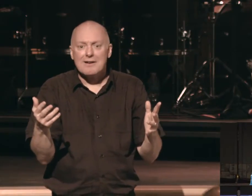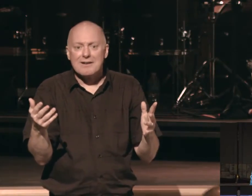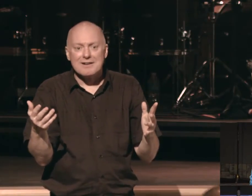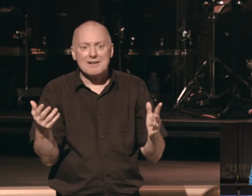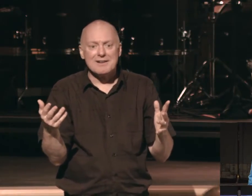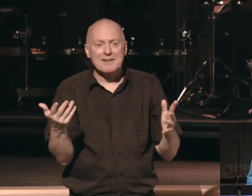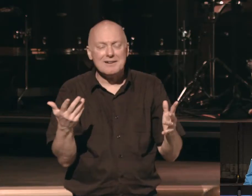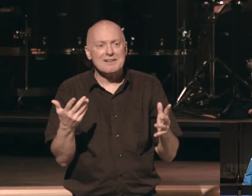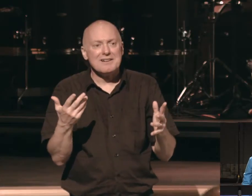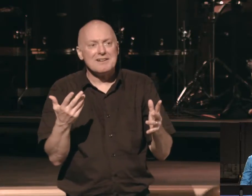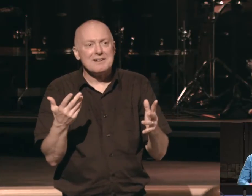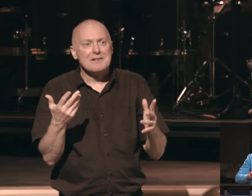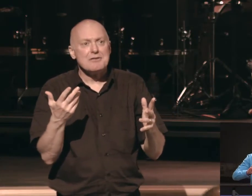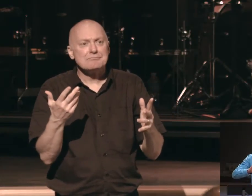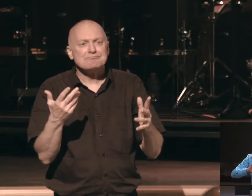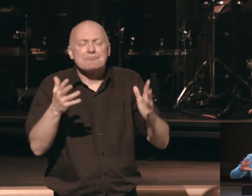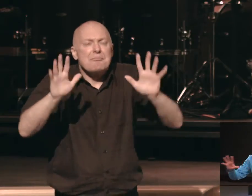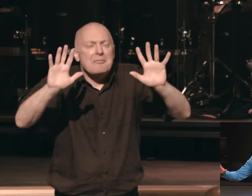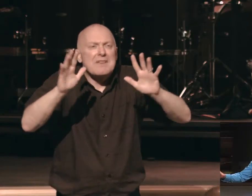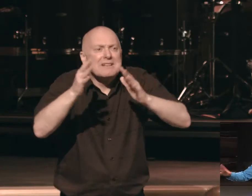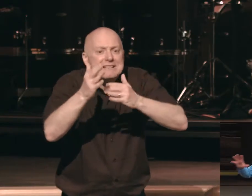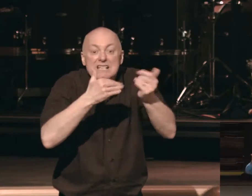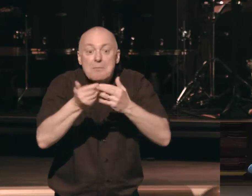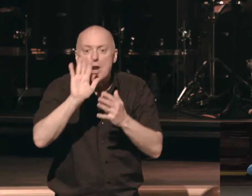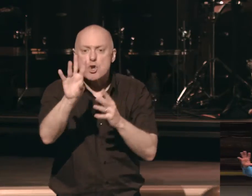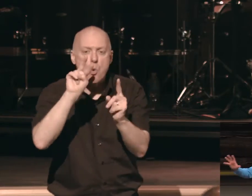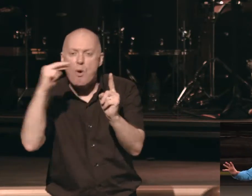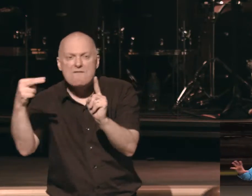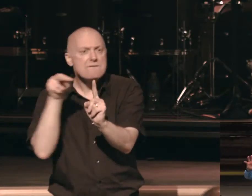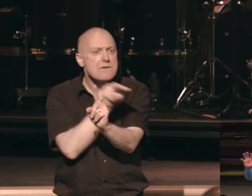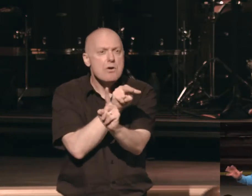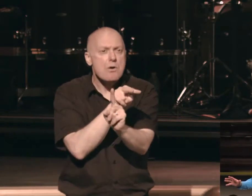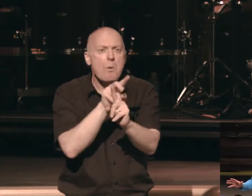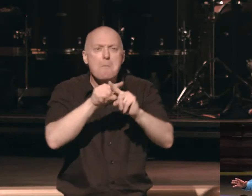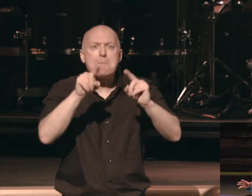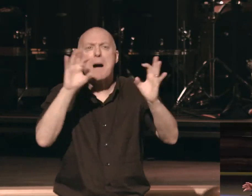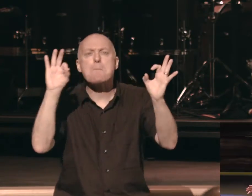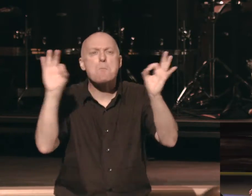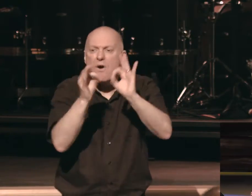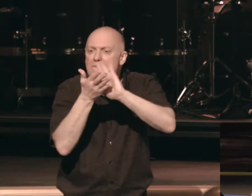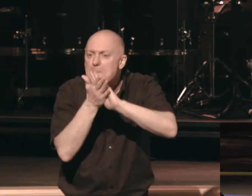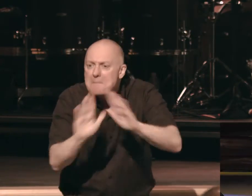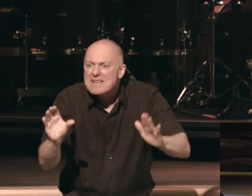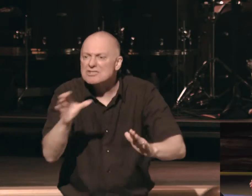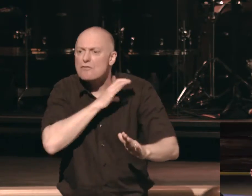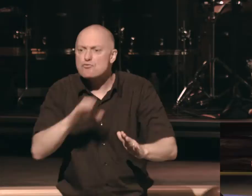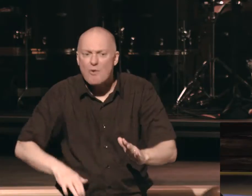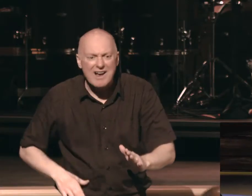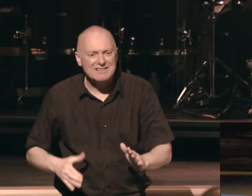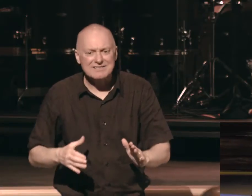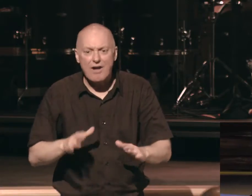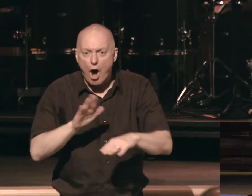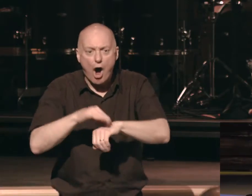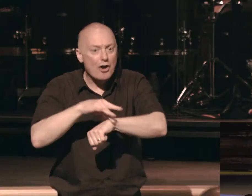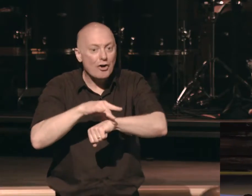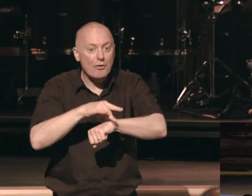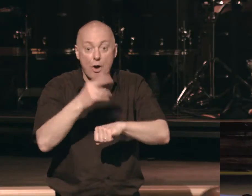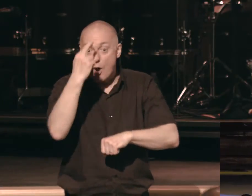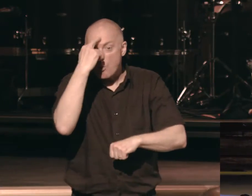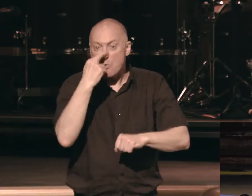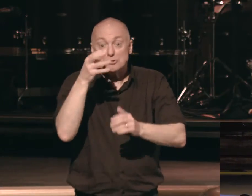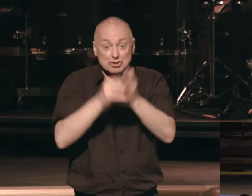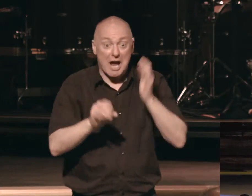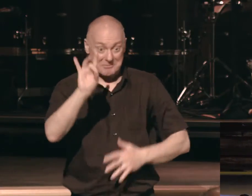well. But regardless, the perfection of peace of Christ on earth. You know, Romans 8 tells